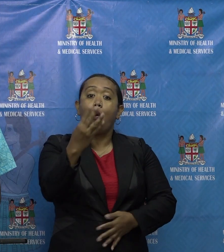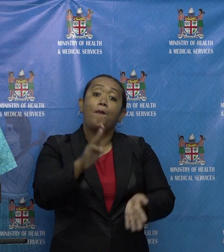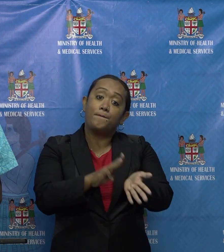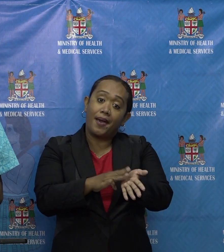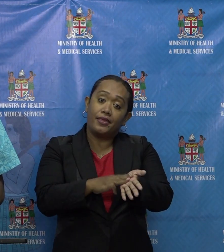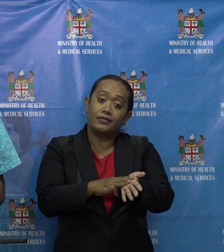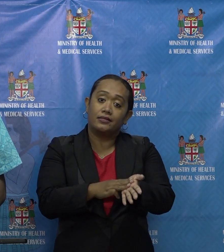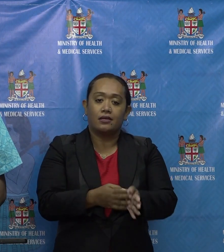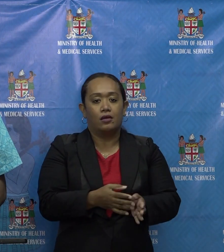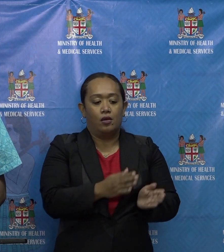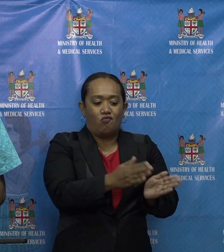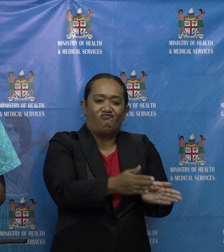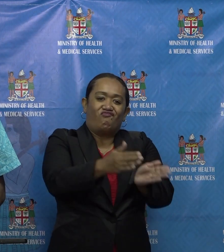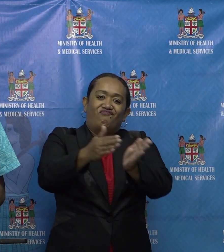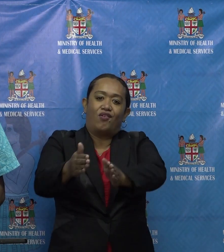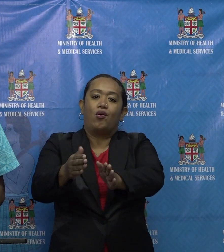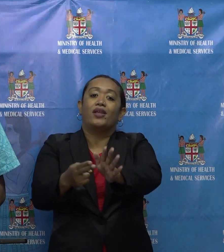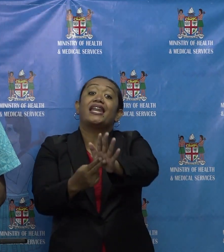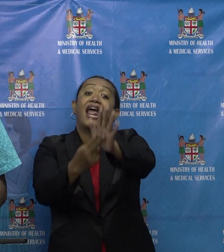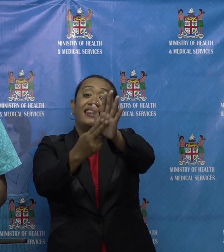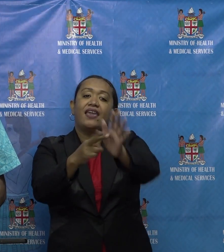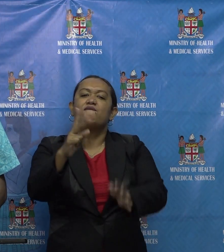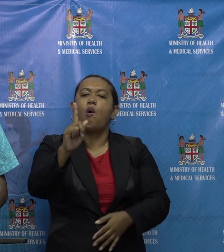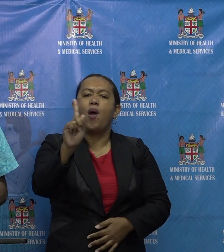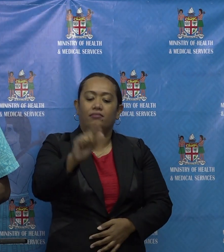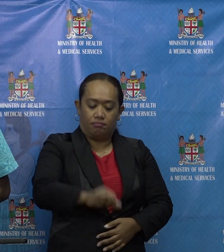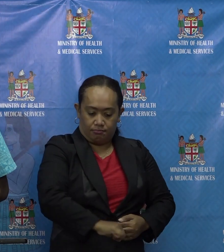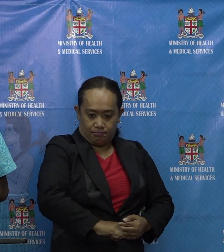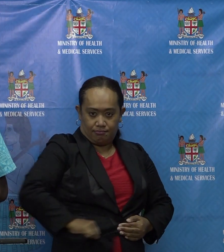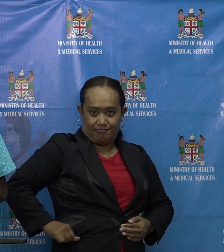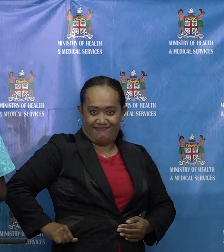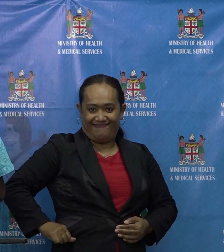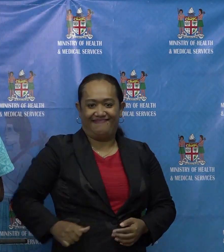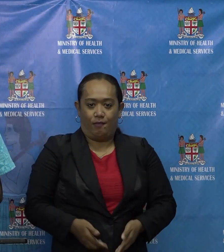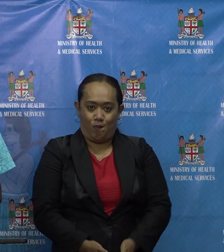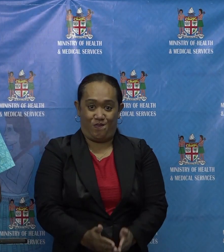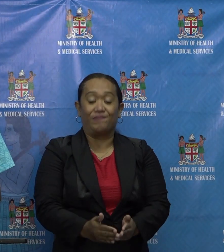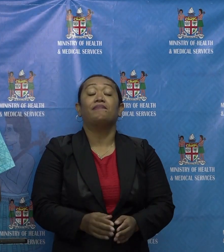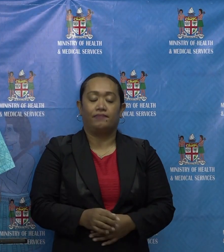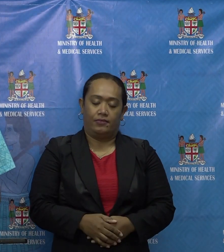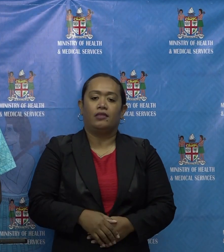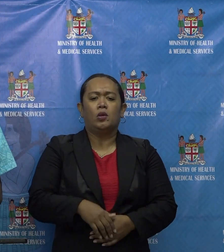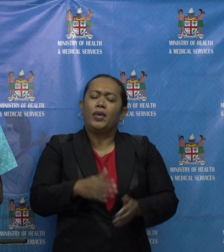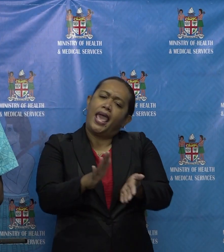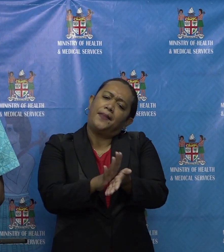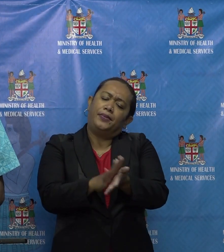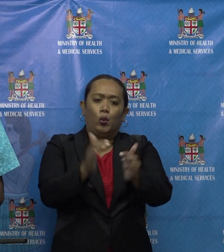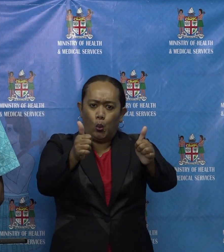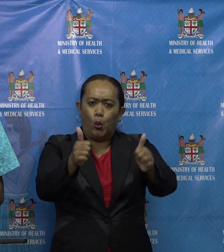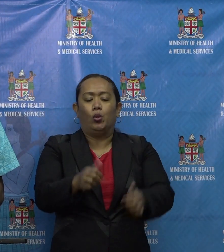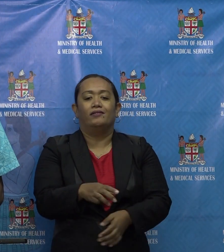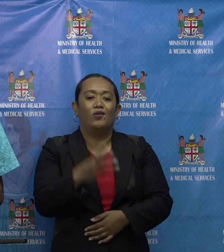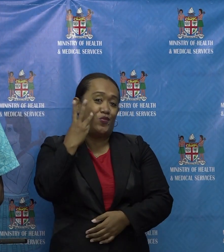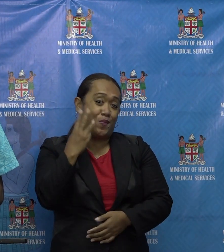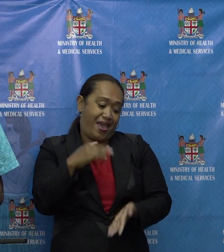to Nandi for cesarean section. So we're happy that the arrangement is working well, and